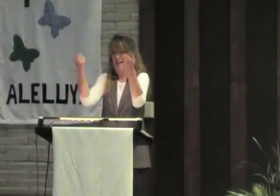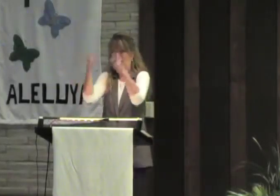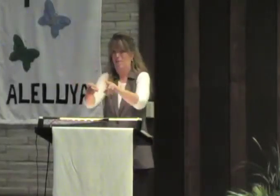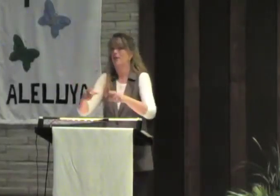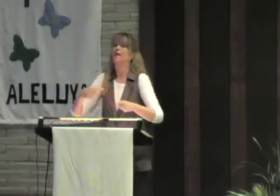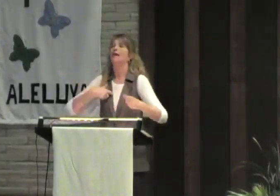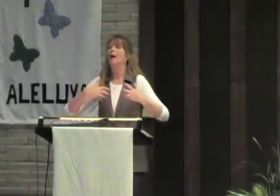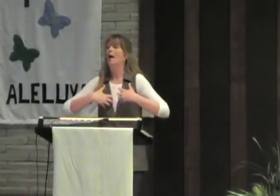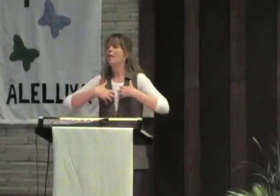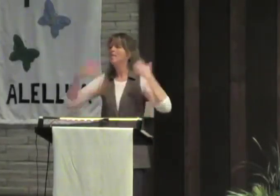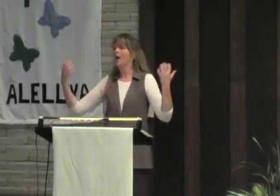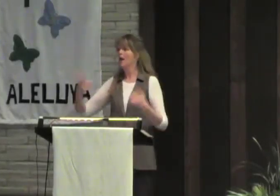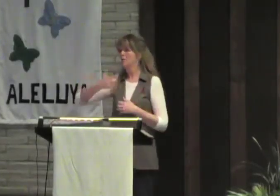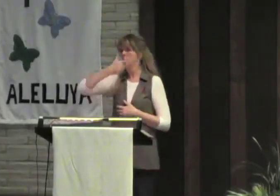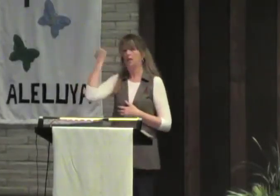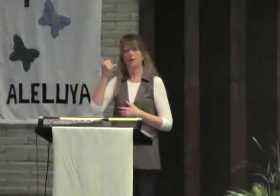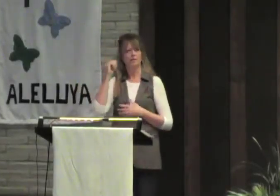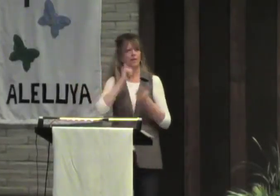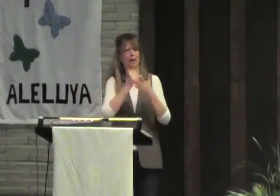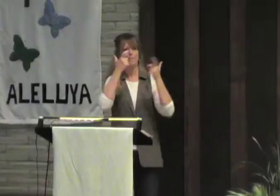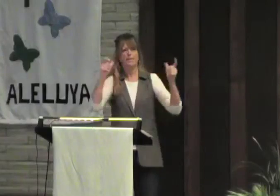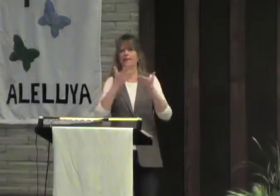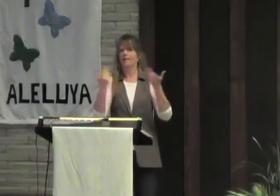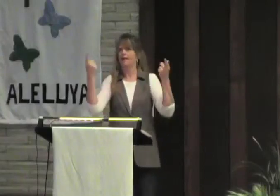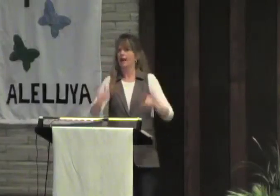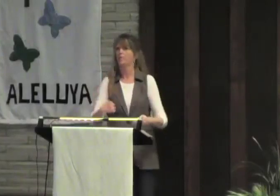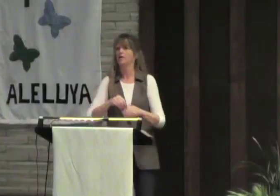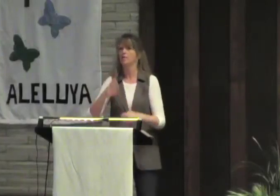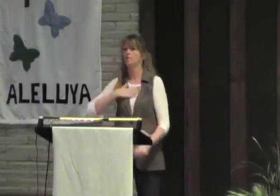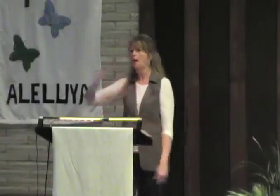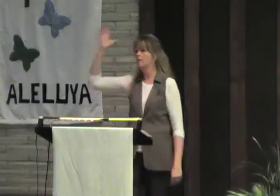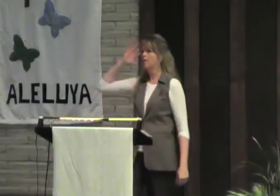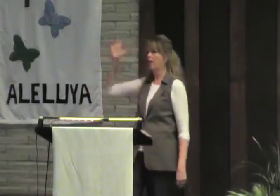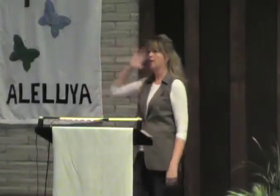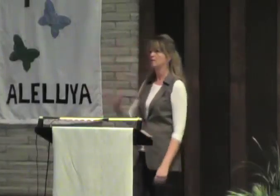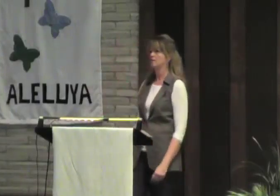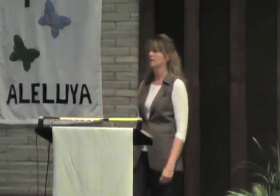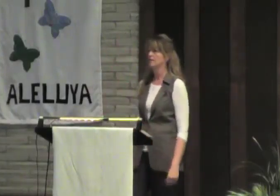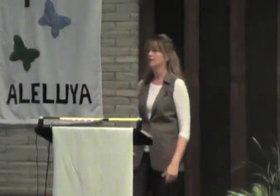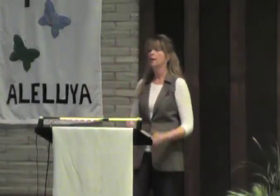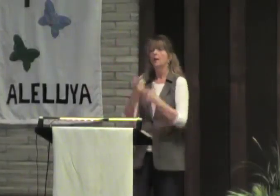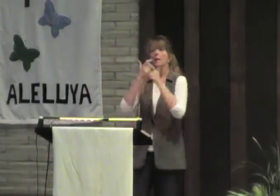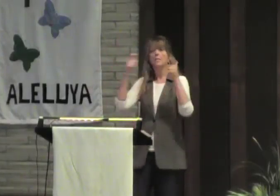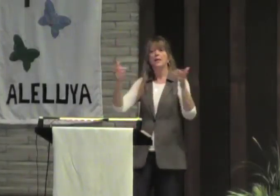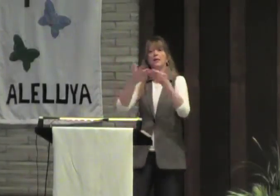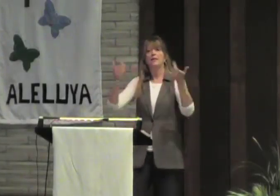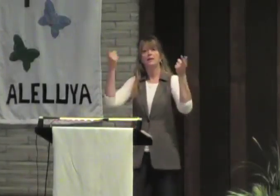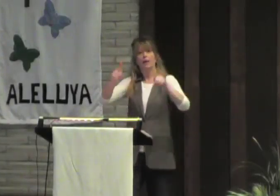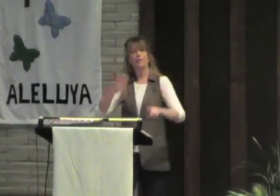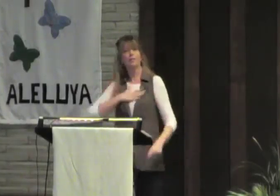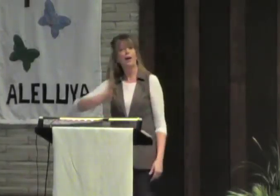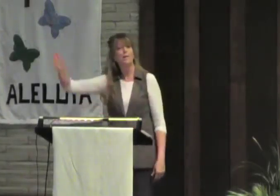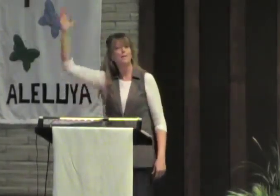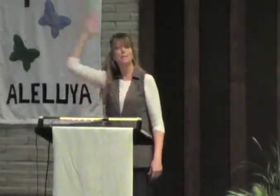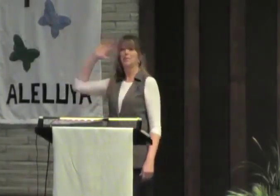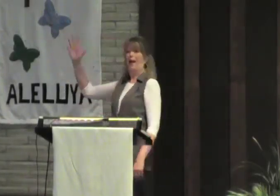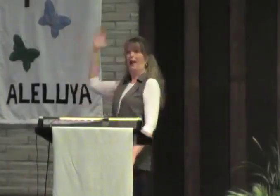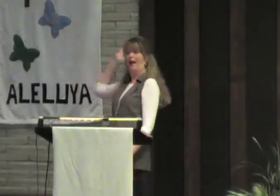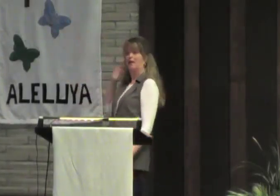And I get mad when some little thing happens, but I get mad. It's actually things from my past, big things from my past that